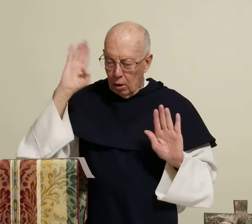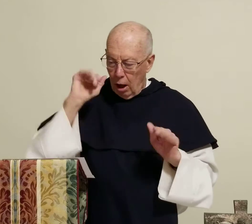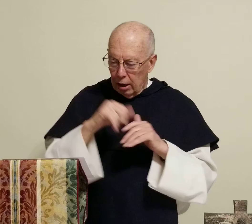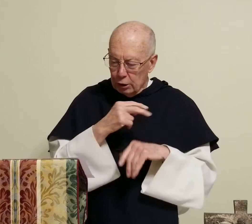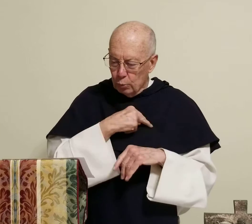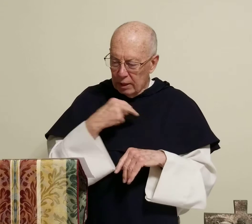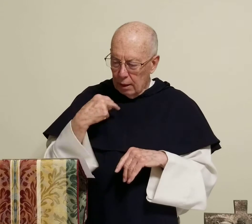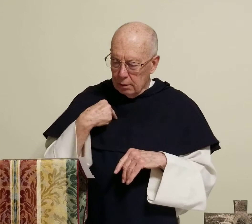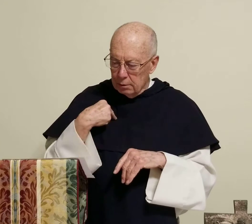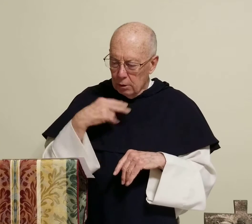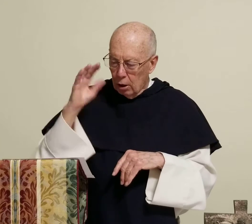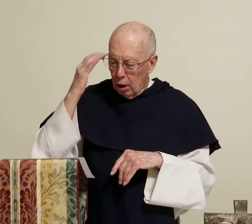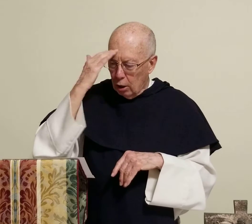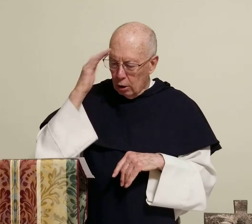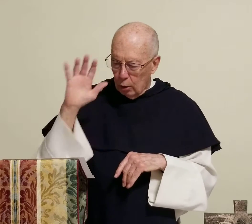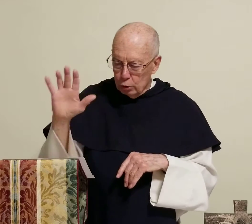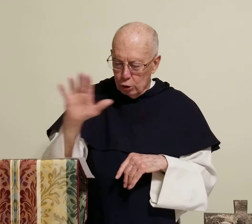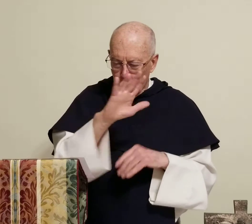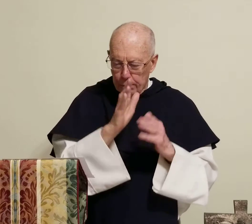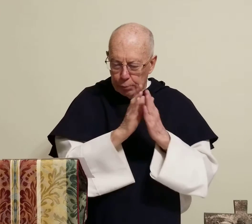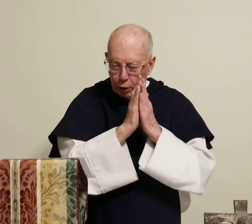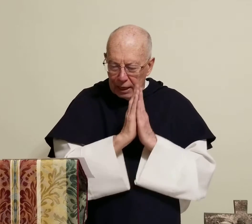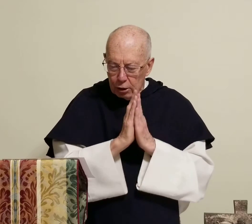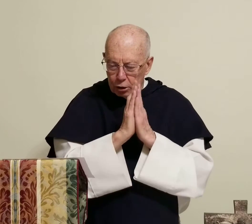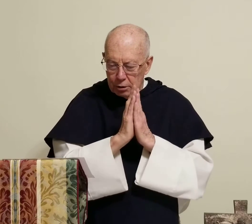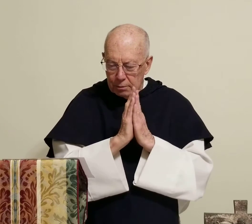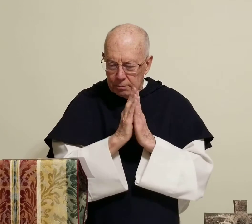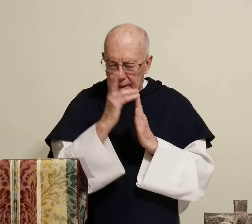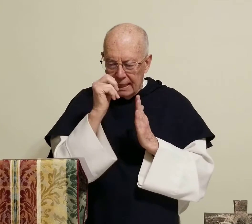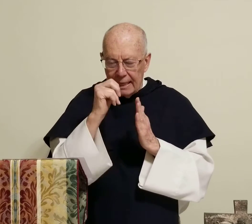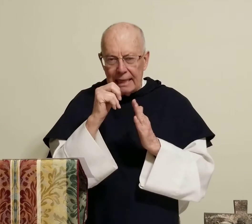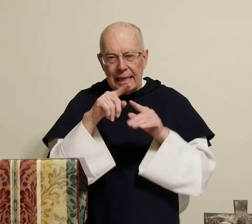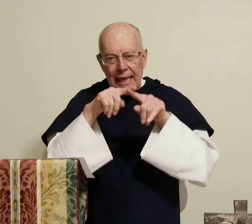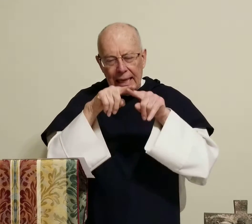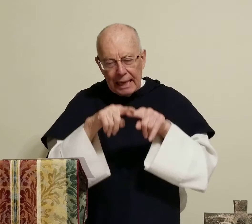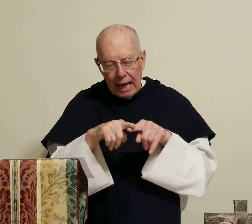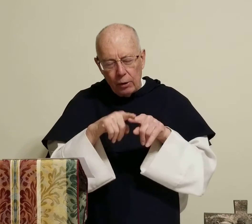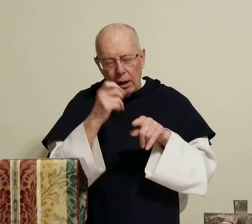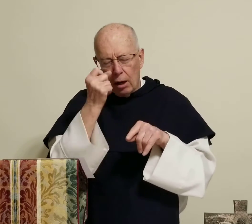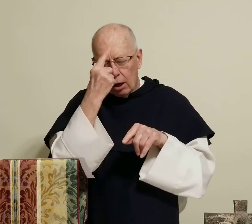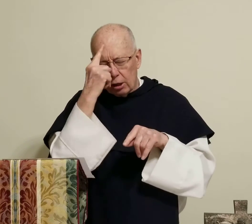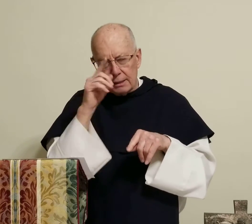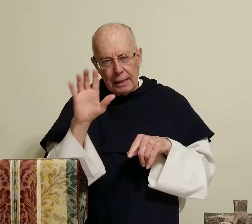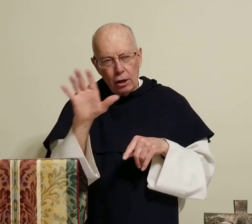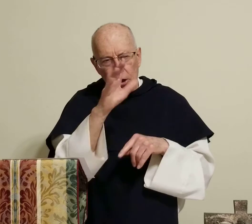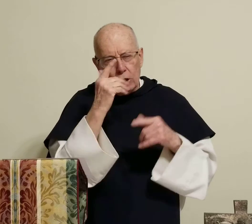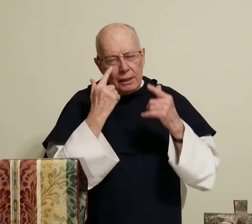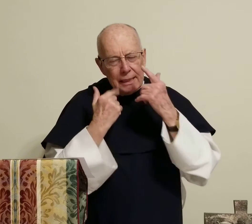God is with us. God knows your prayer. He can understand your